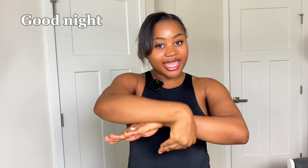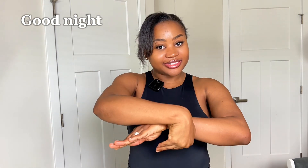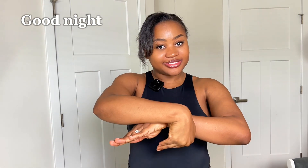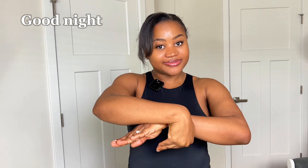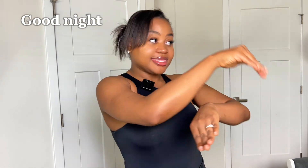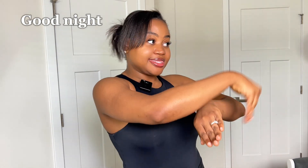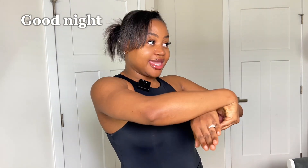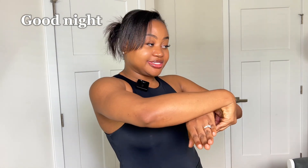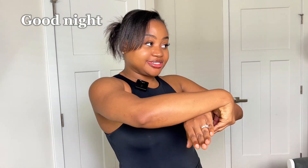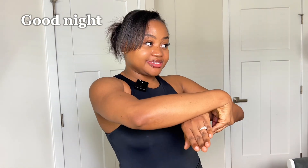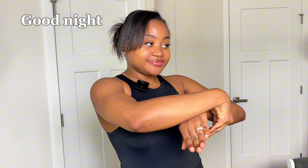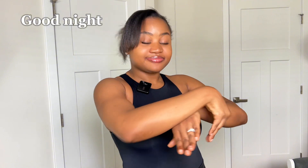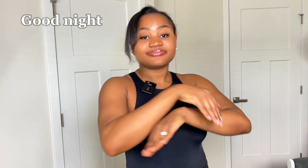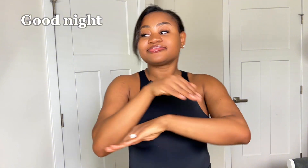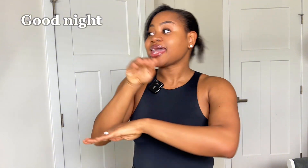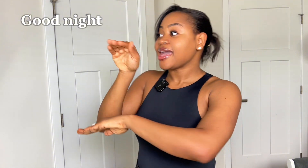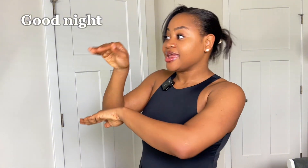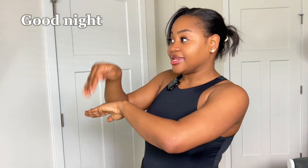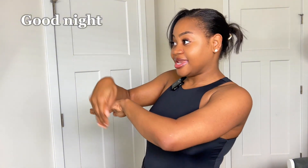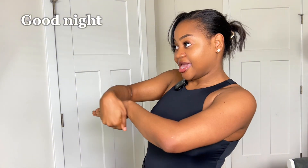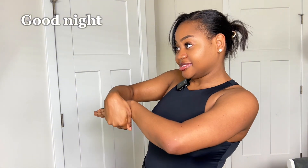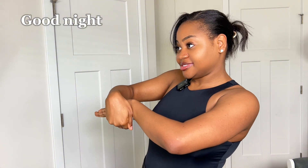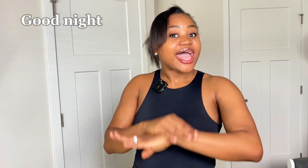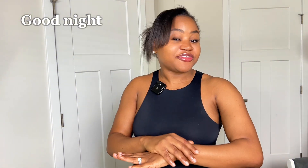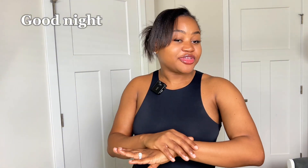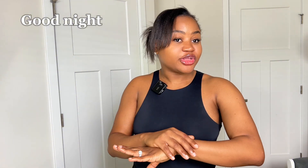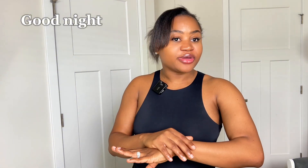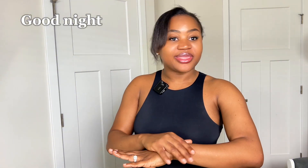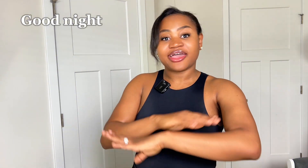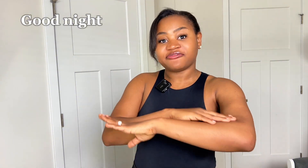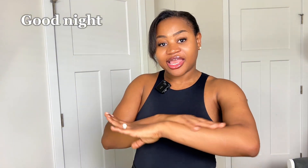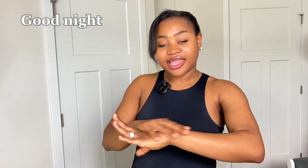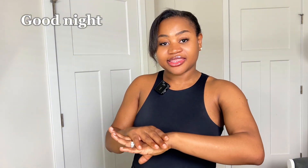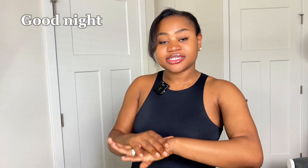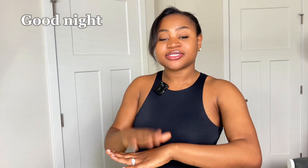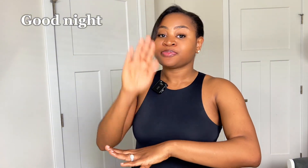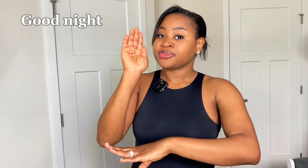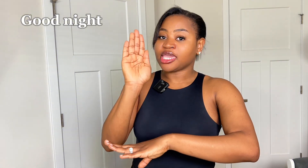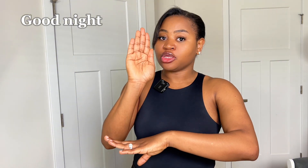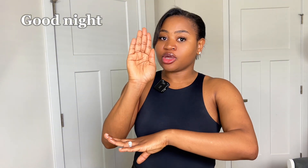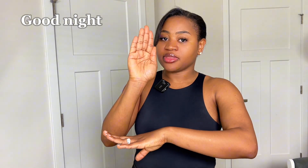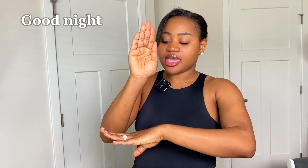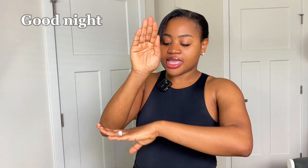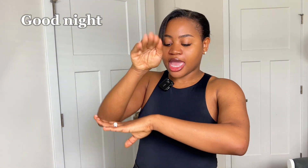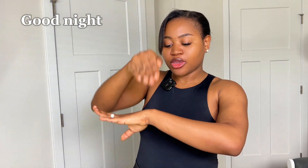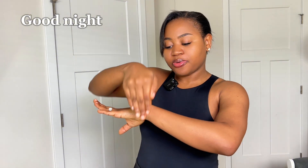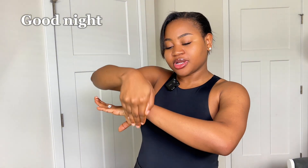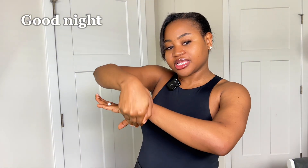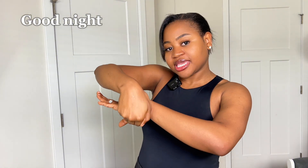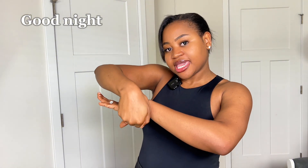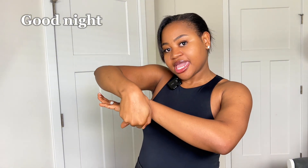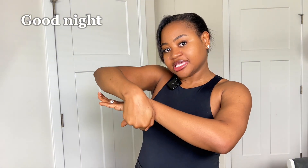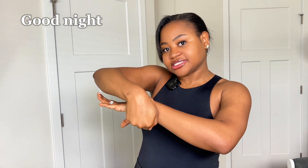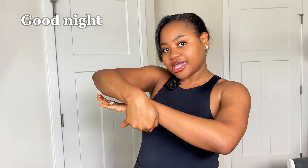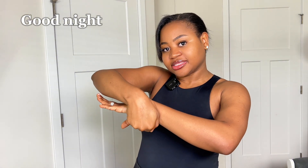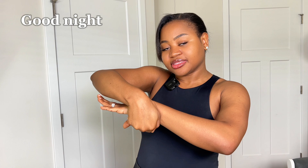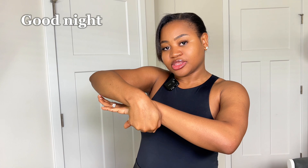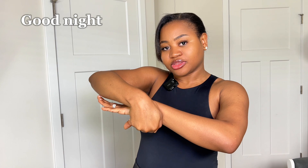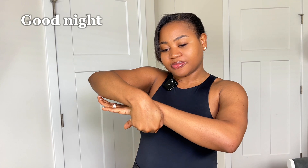night. Night. Night. Have your non-dominant hand flat like this. Take your dominant hand and you put it inside the non-dominant